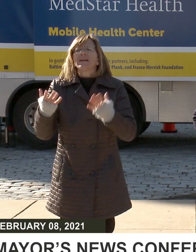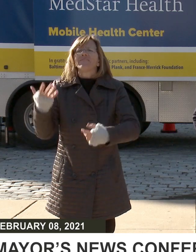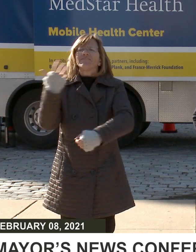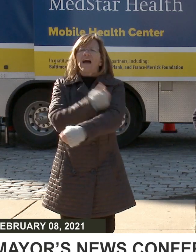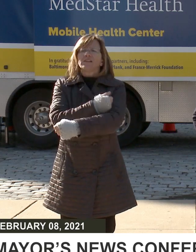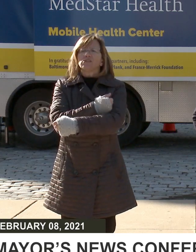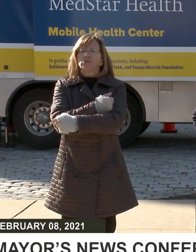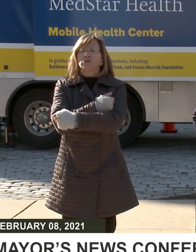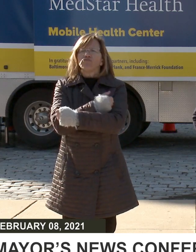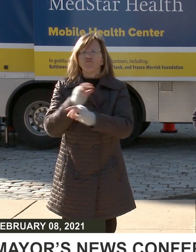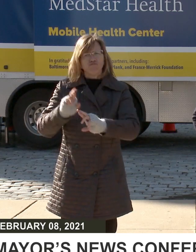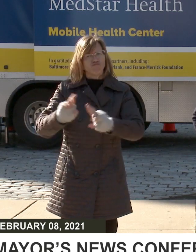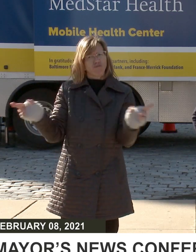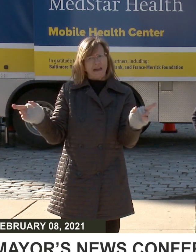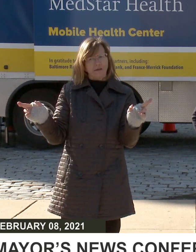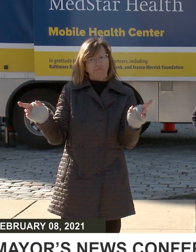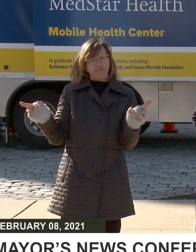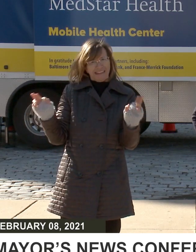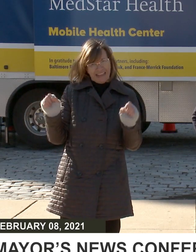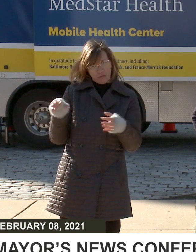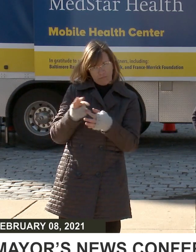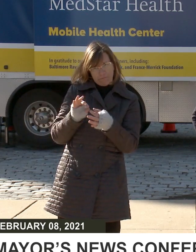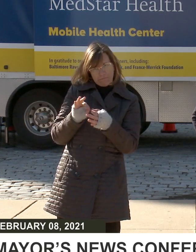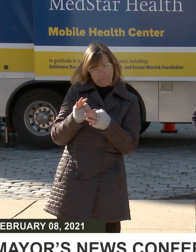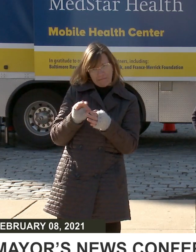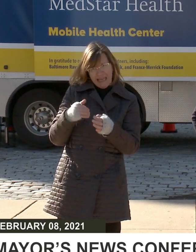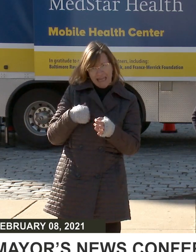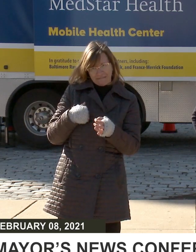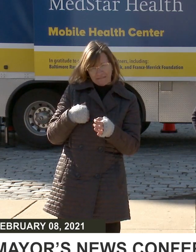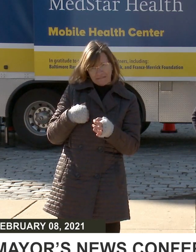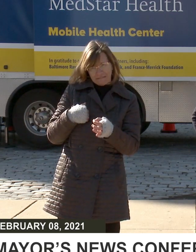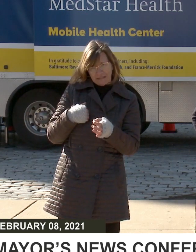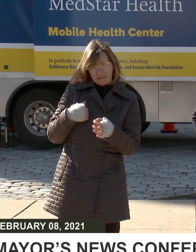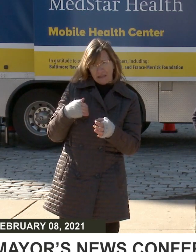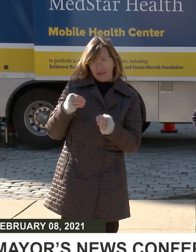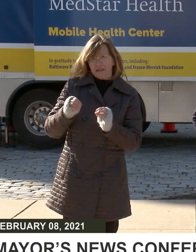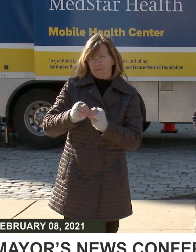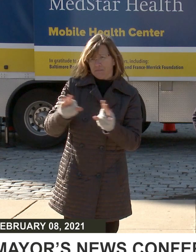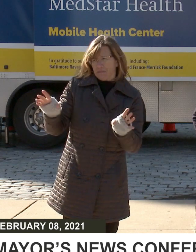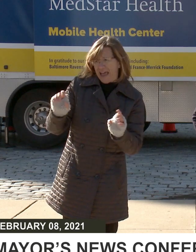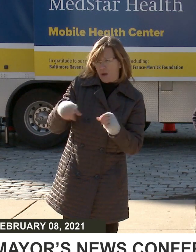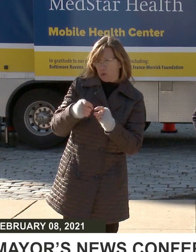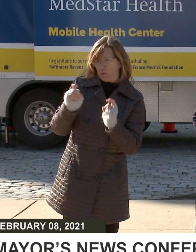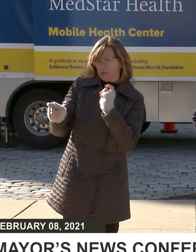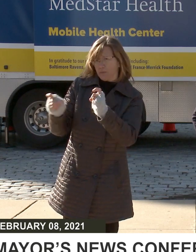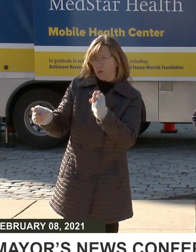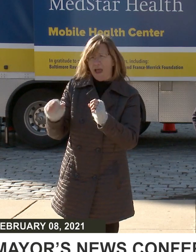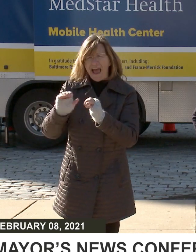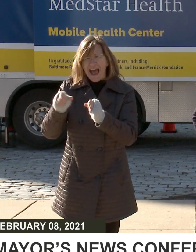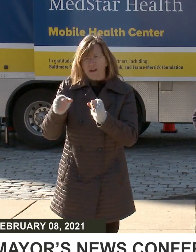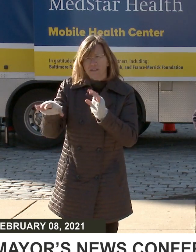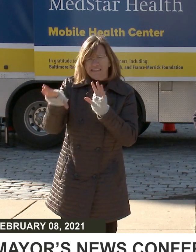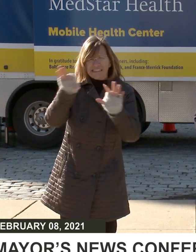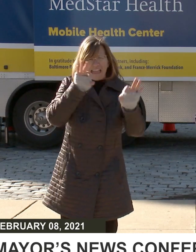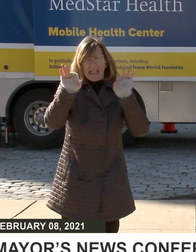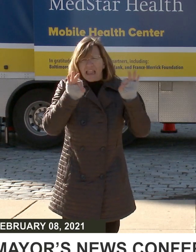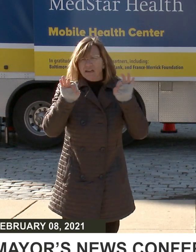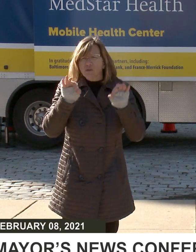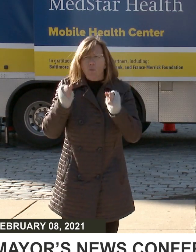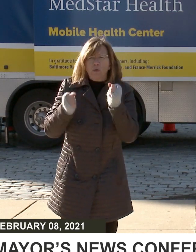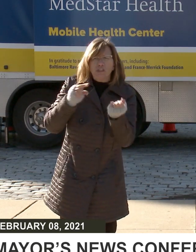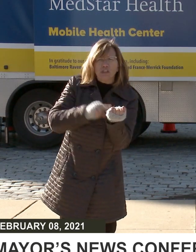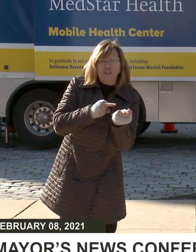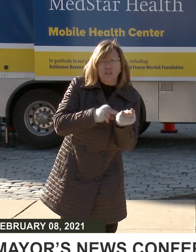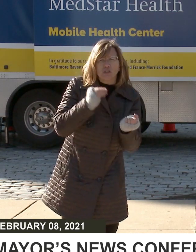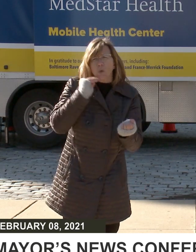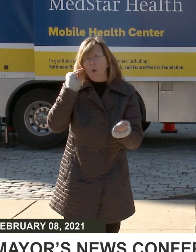hand, and how is that either being divvied out, or how are you selecting these nursing homes that you spoke of